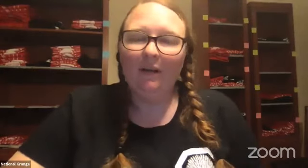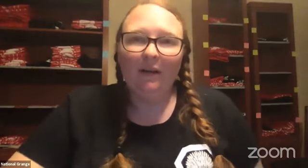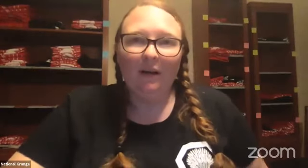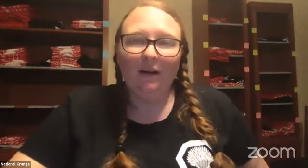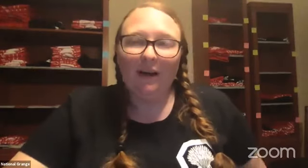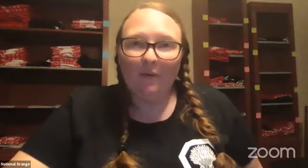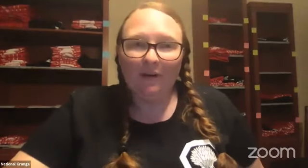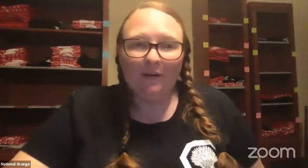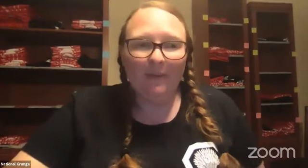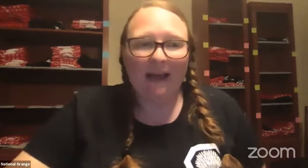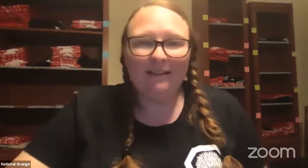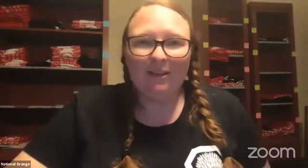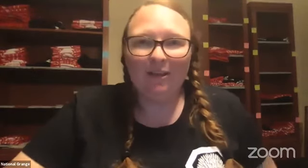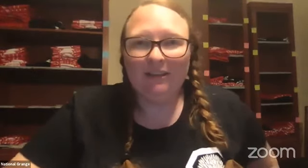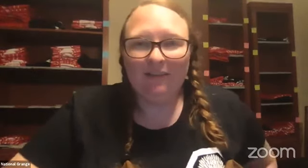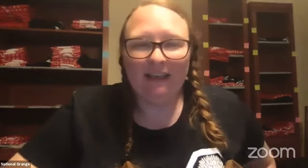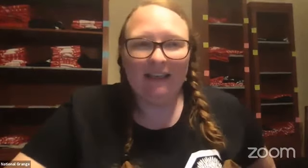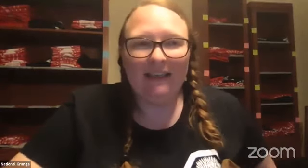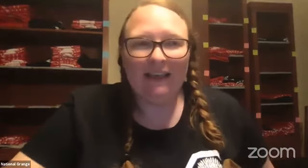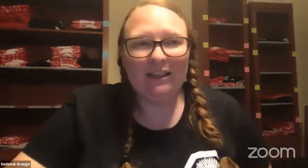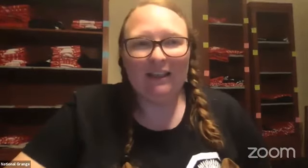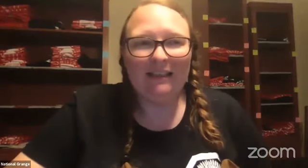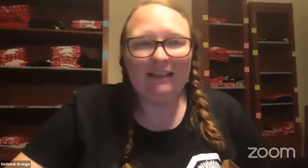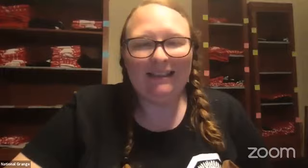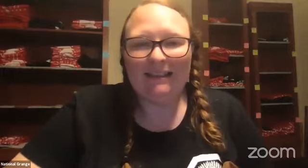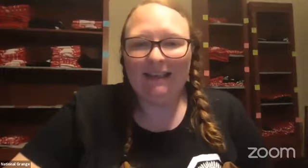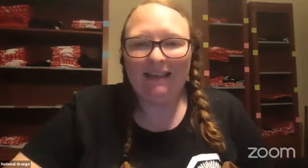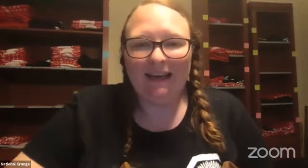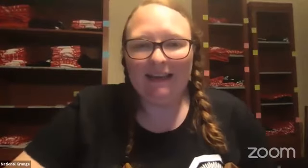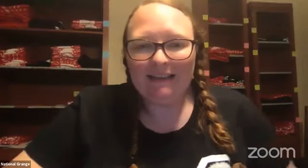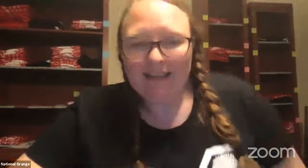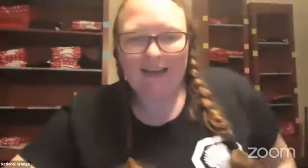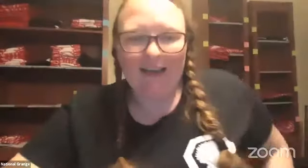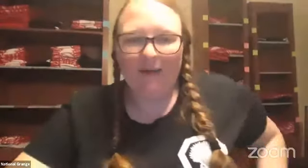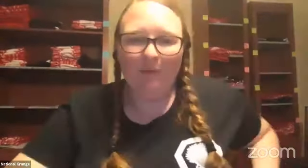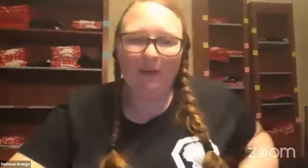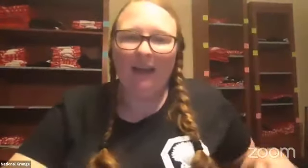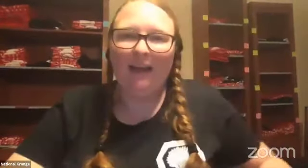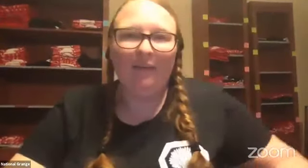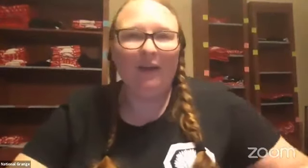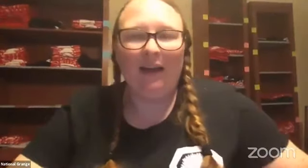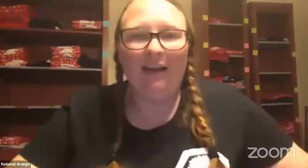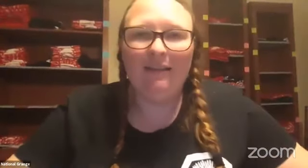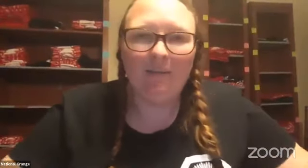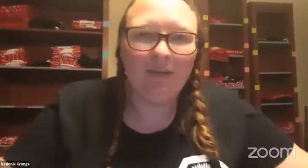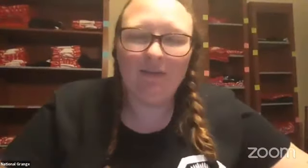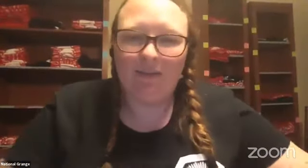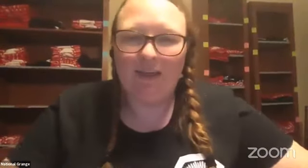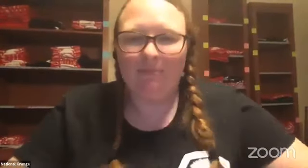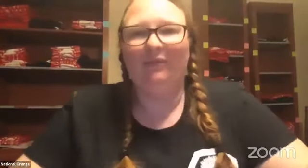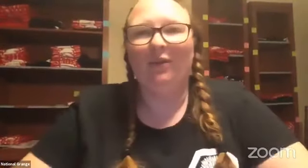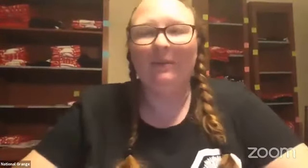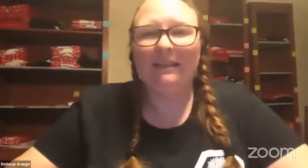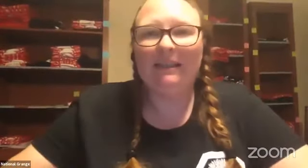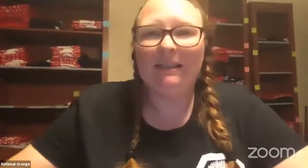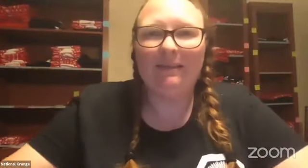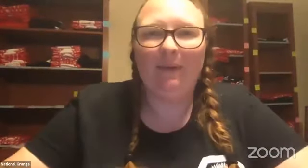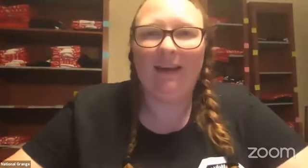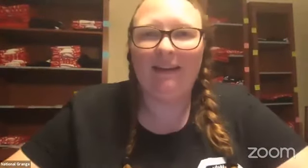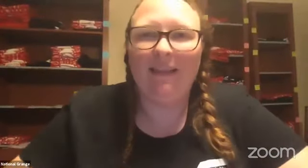All right, welcome back to Cultivating Connections. Tonight, we have a number of great performances, but that's